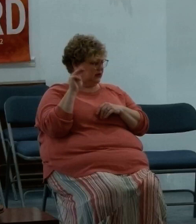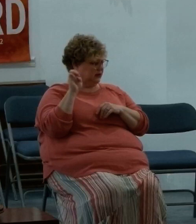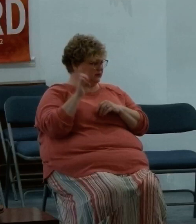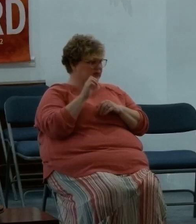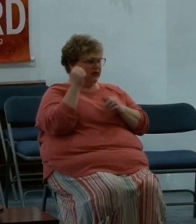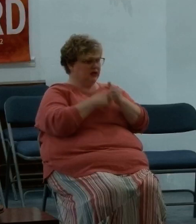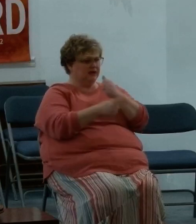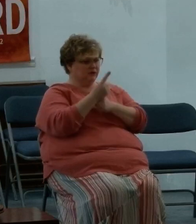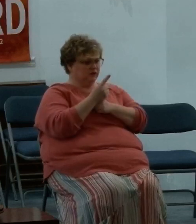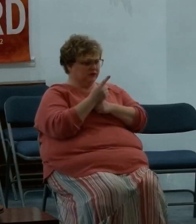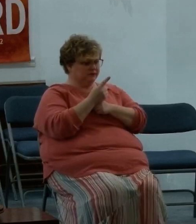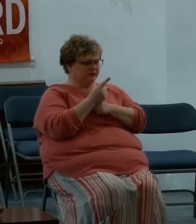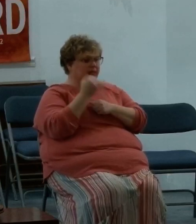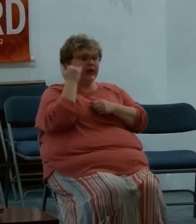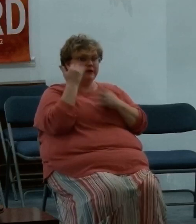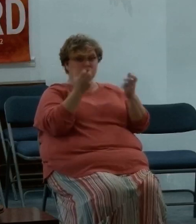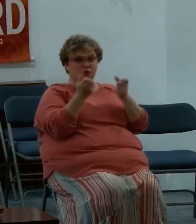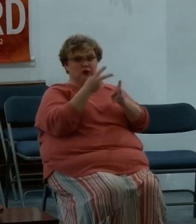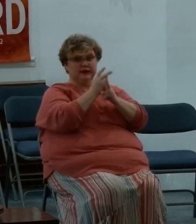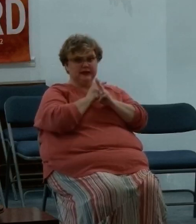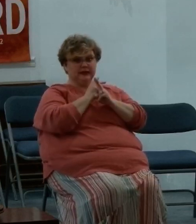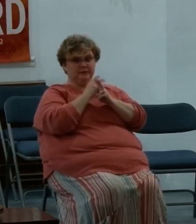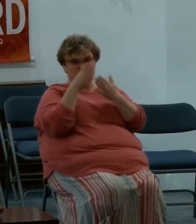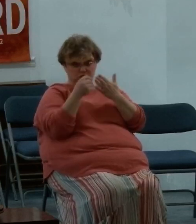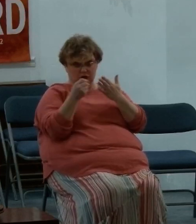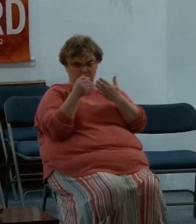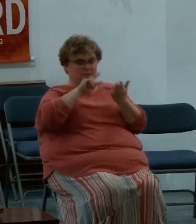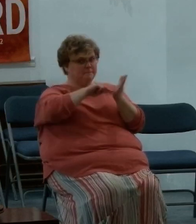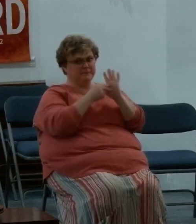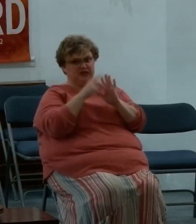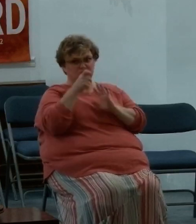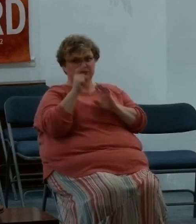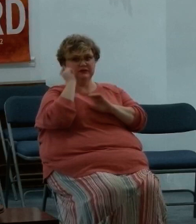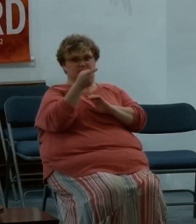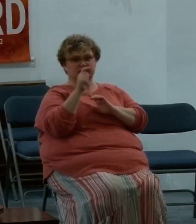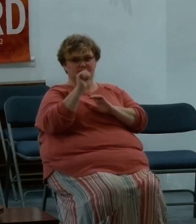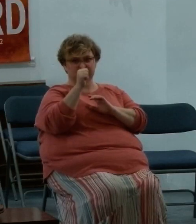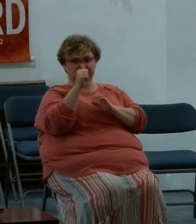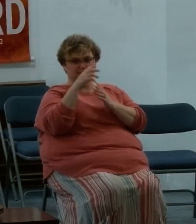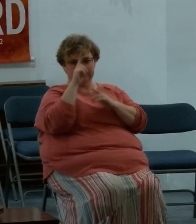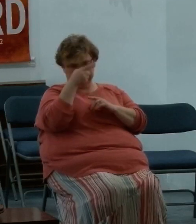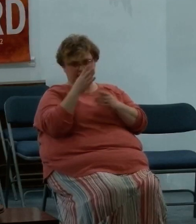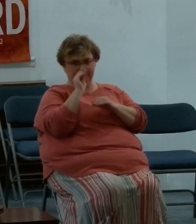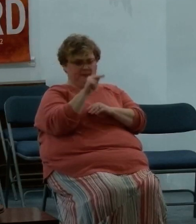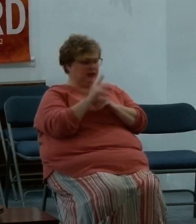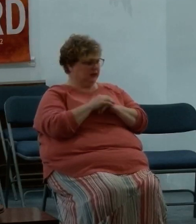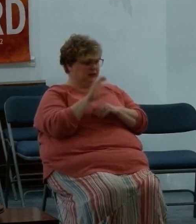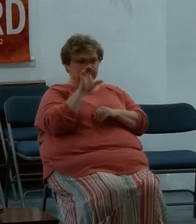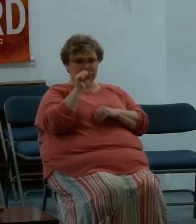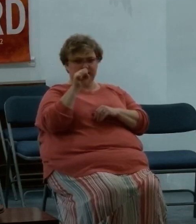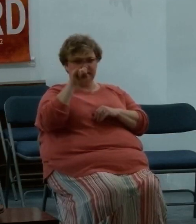everybody, here's the thing. If you want to keep your dollar, you have to give God a dime back. Can you do that? Cassidy, you're ready because she's done this